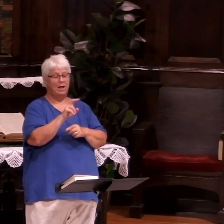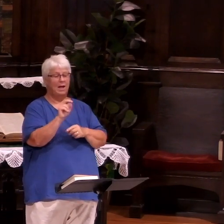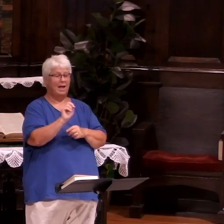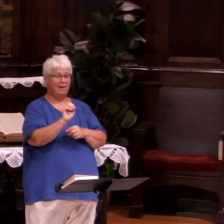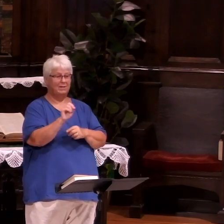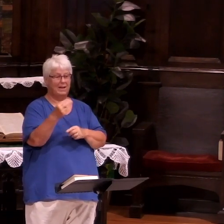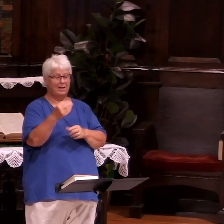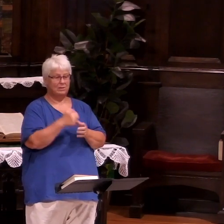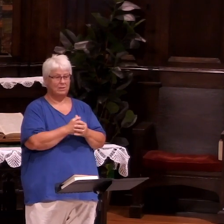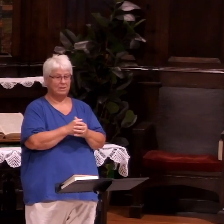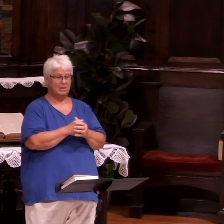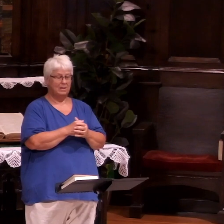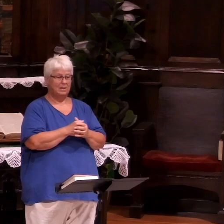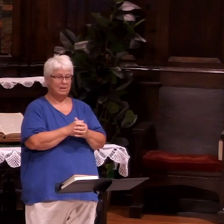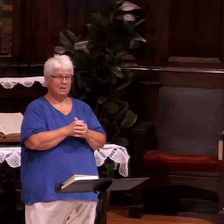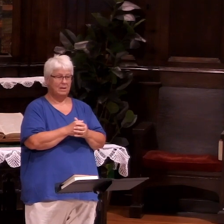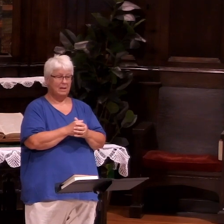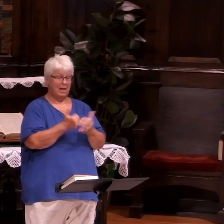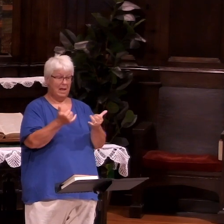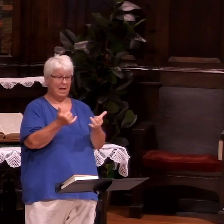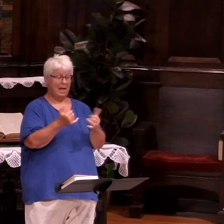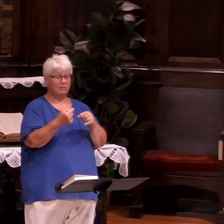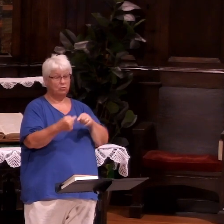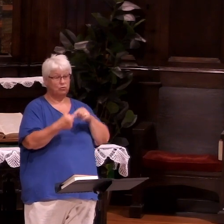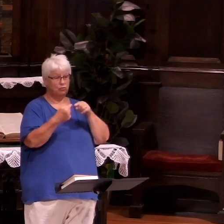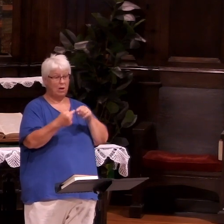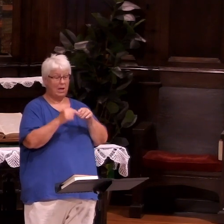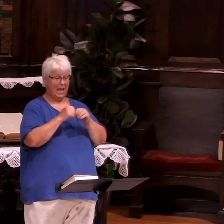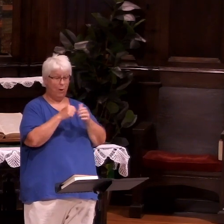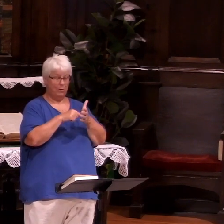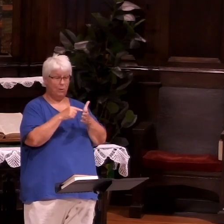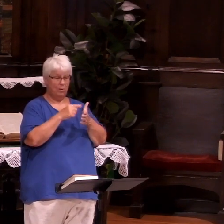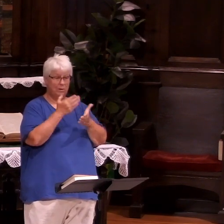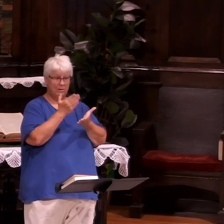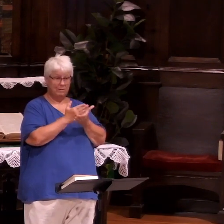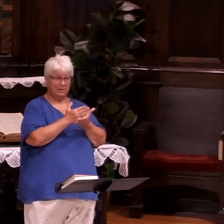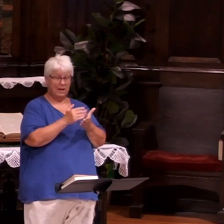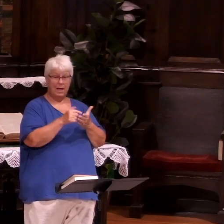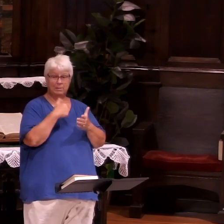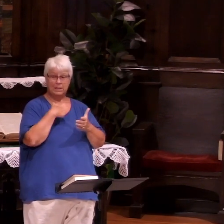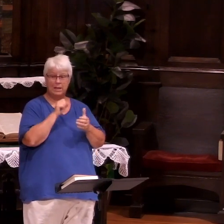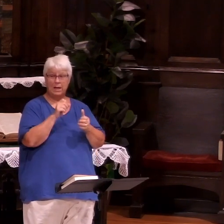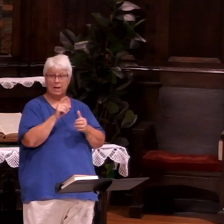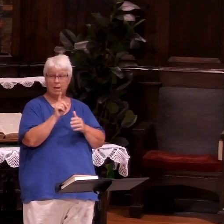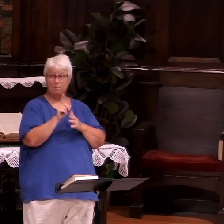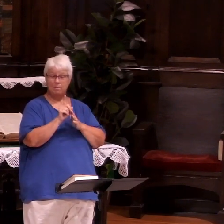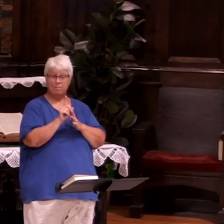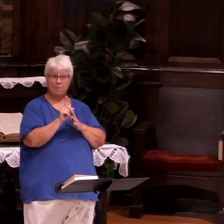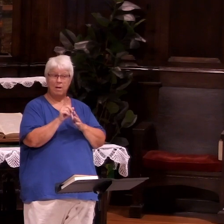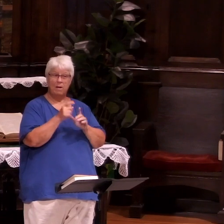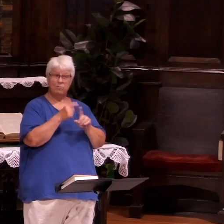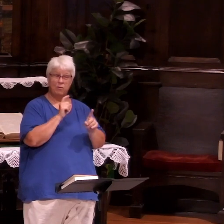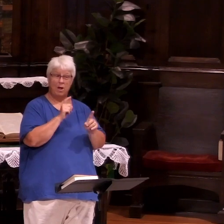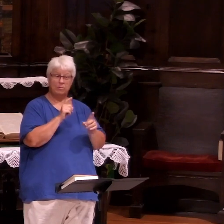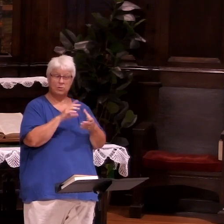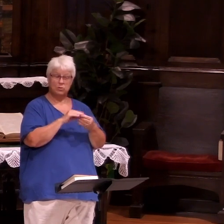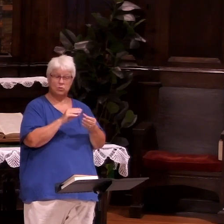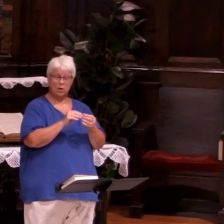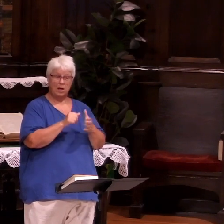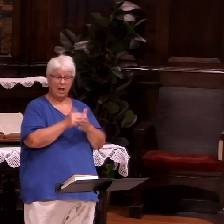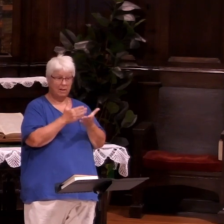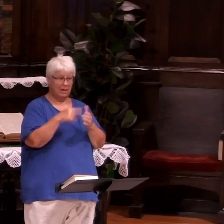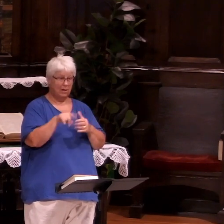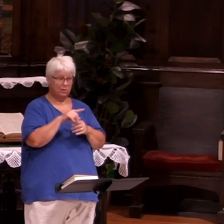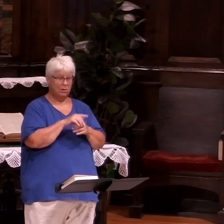Hansen. Now, I have struggled with how to end this sermon, so I'm gonna take a page out of the Dear Evan Hansen playbook and